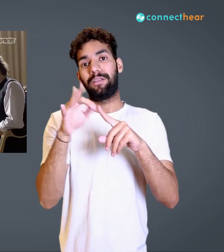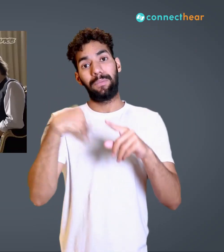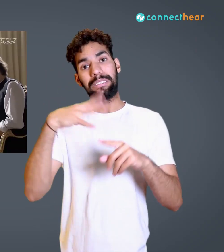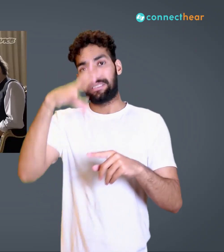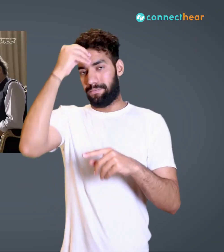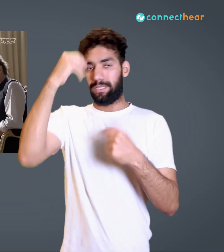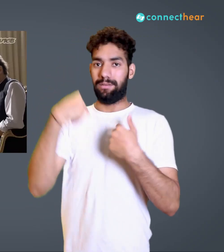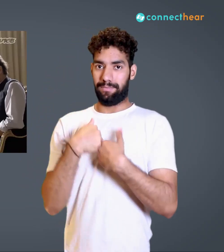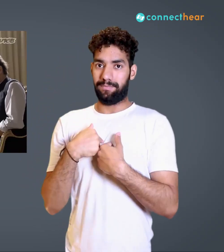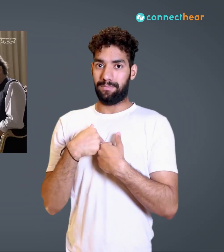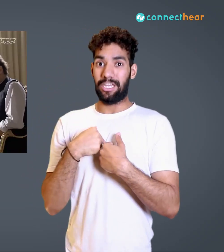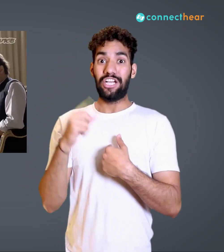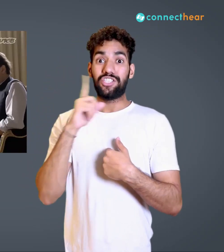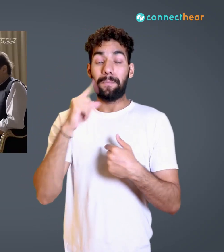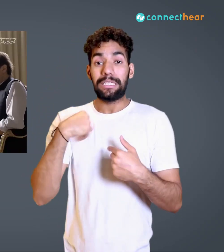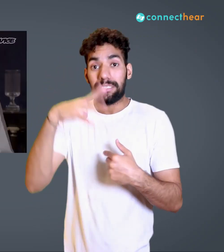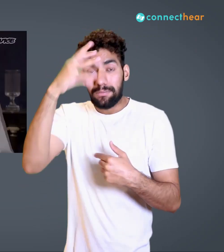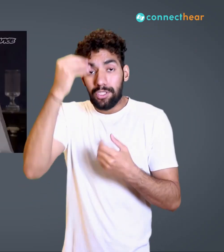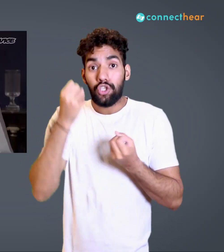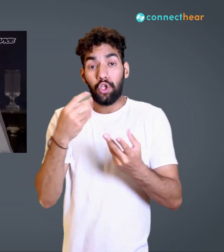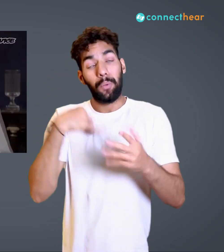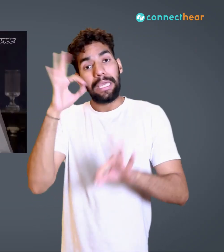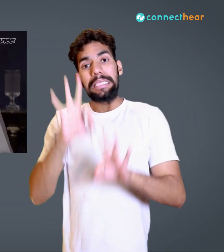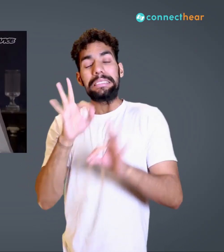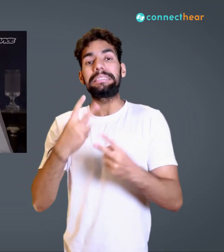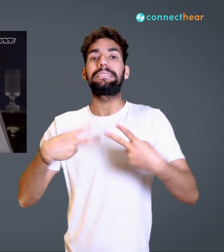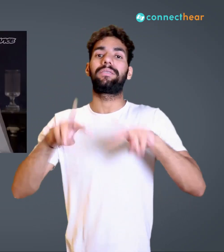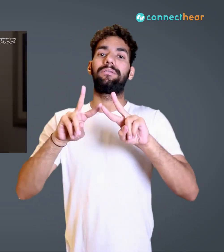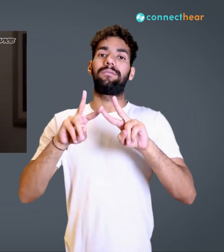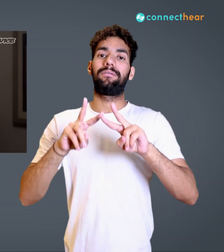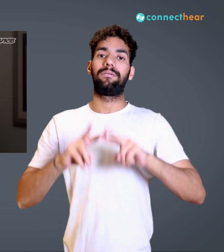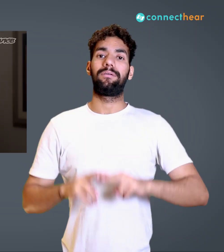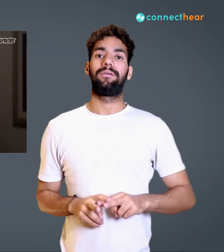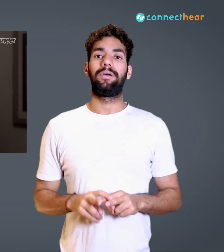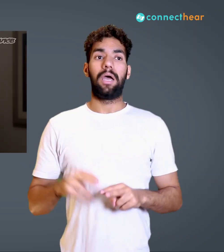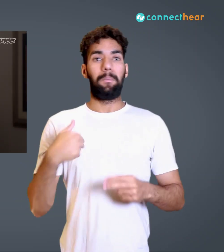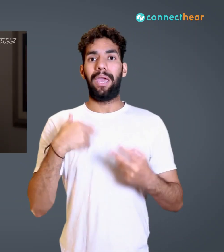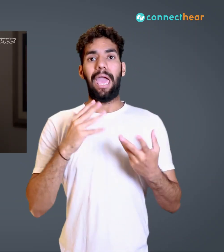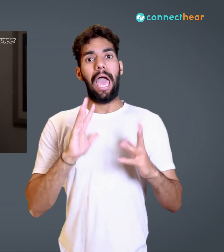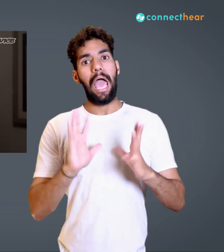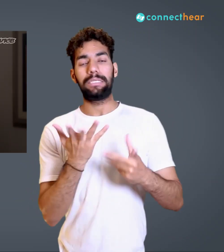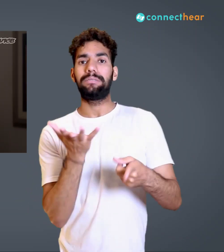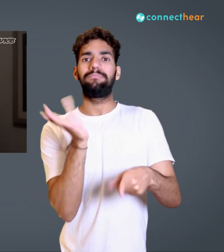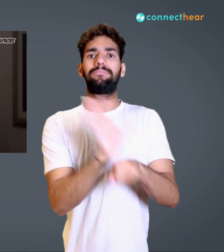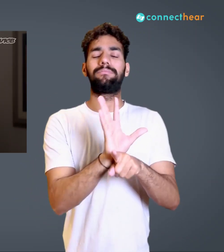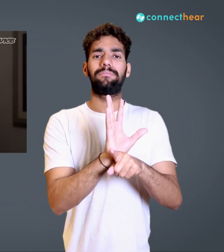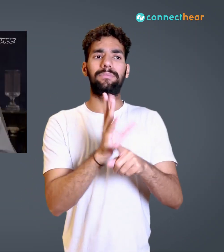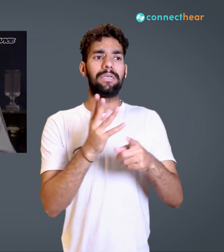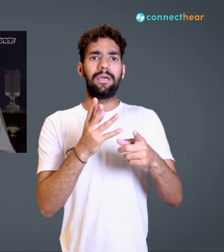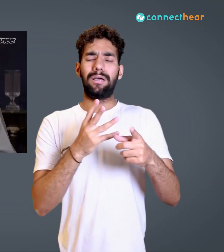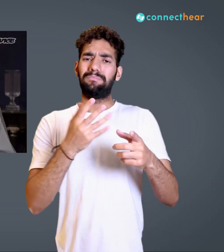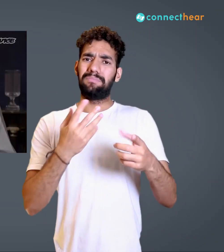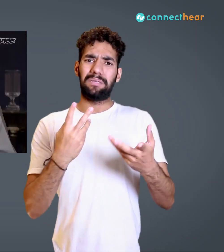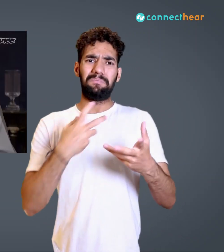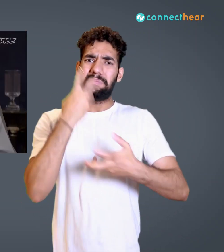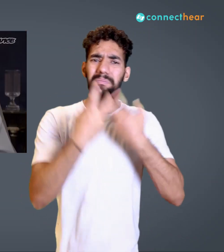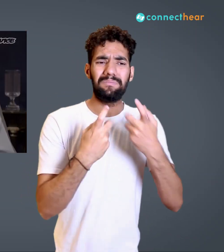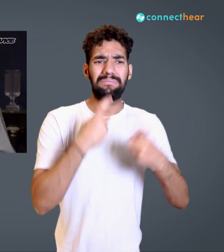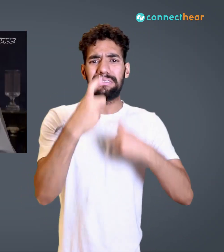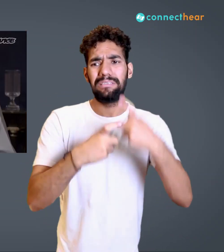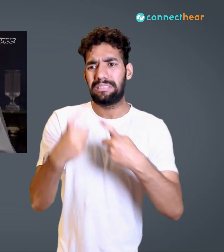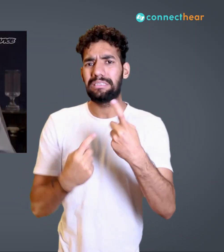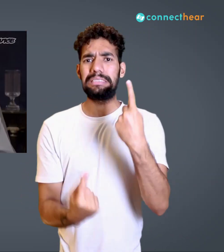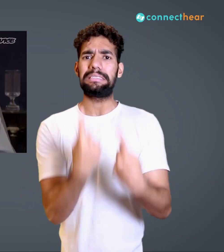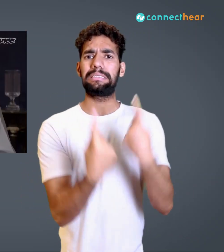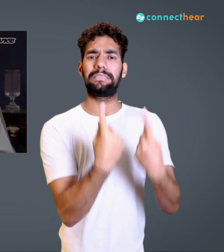Pakistan. When that is your number one priority, then you have to be very careful. You don't have the luxury to criticize. Poor countries do not